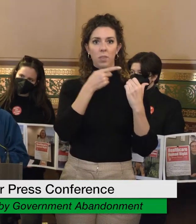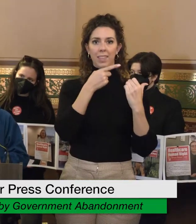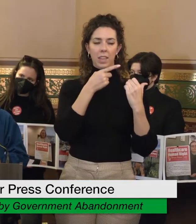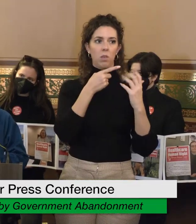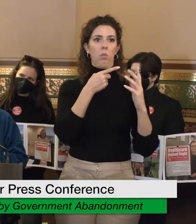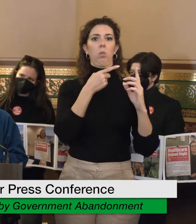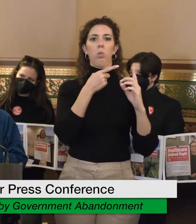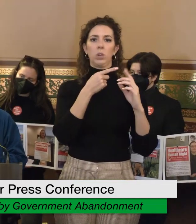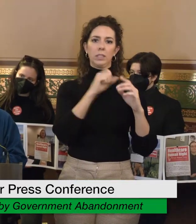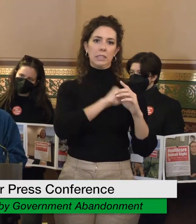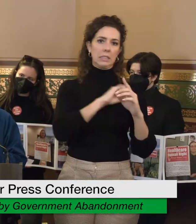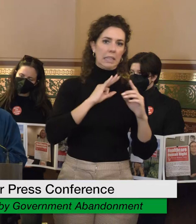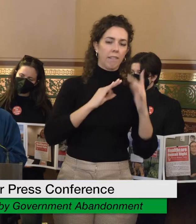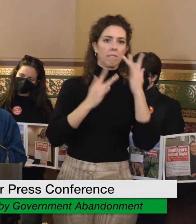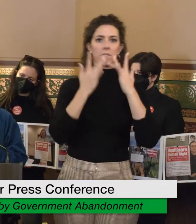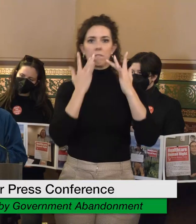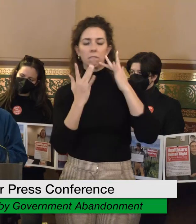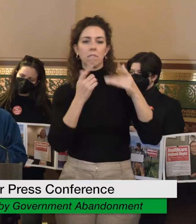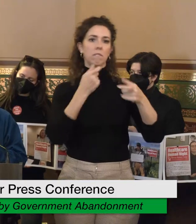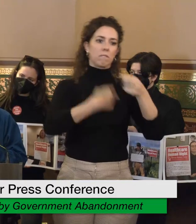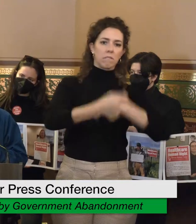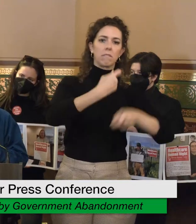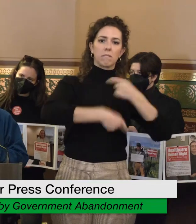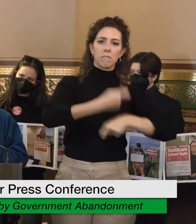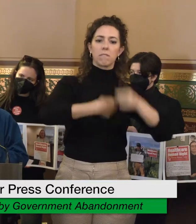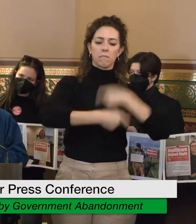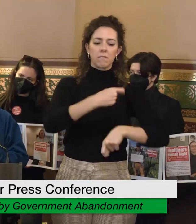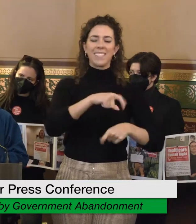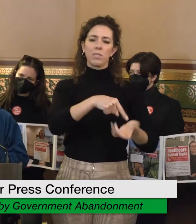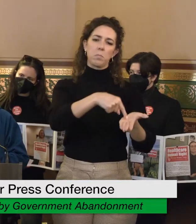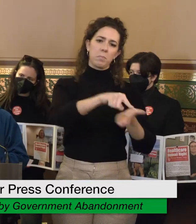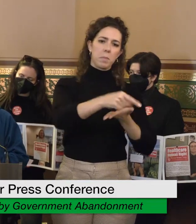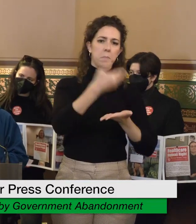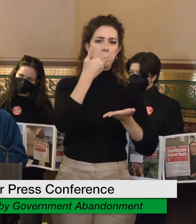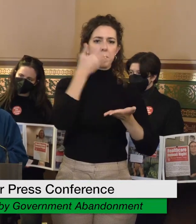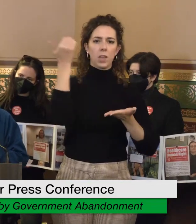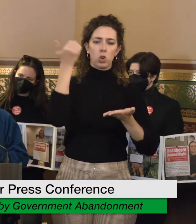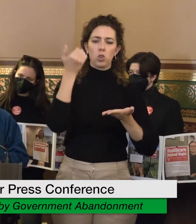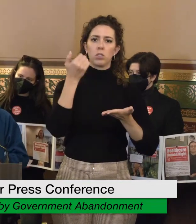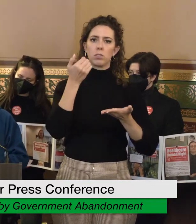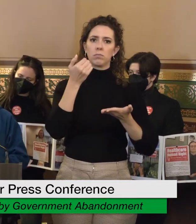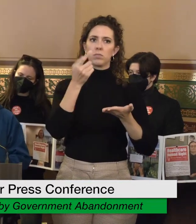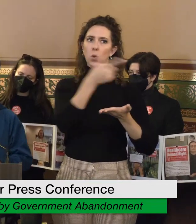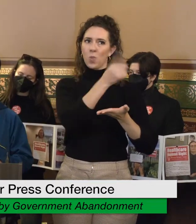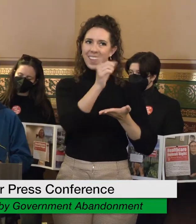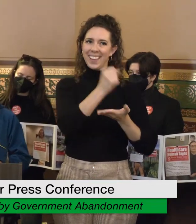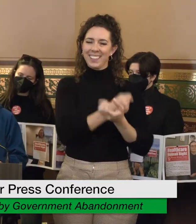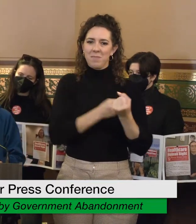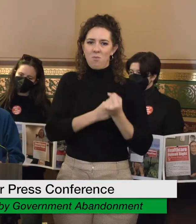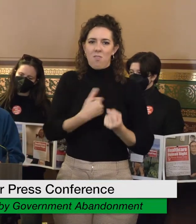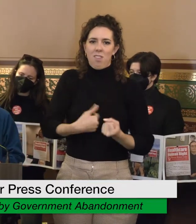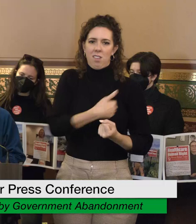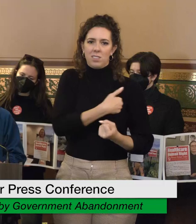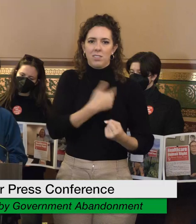staff is happening. And so we need to pay more money to order to support us.